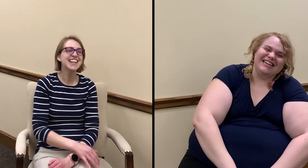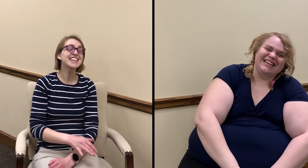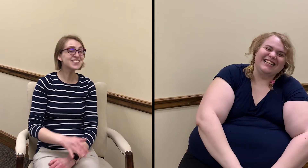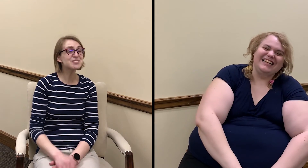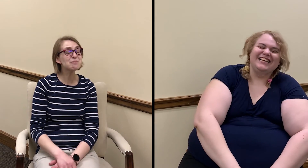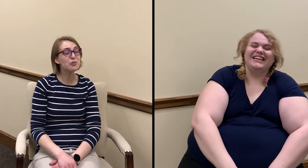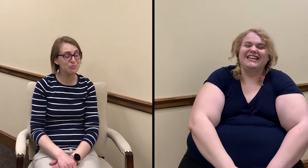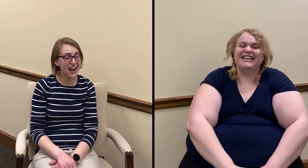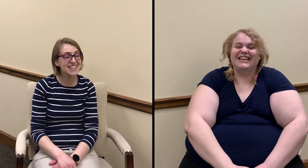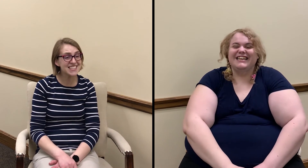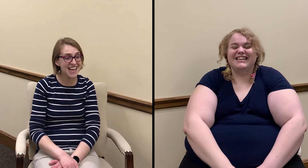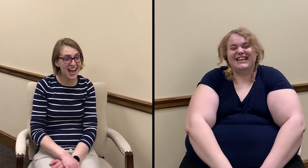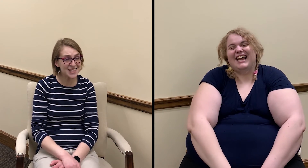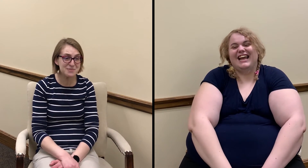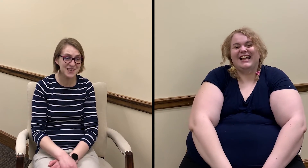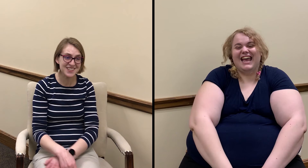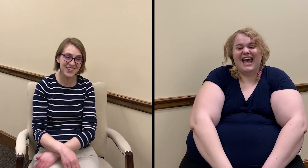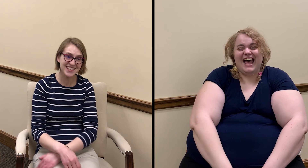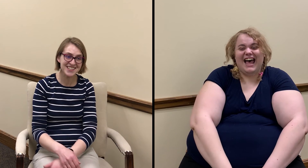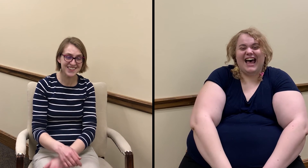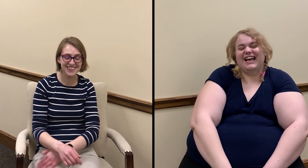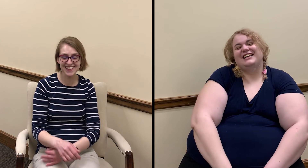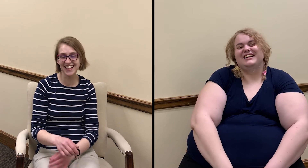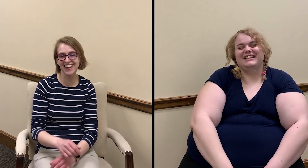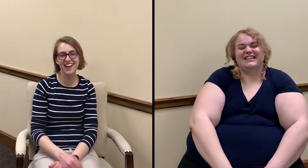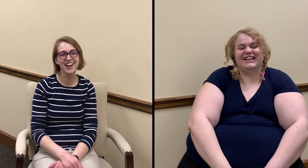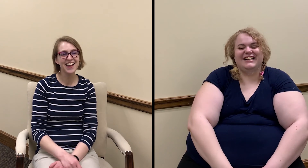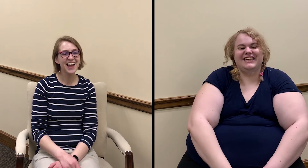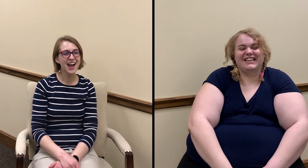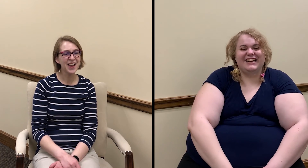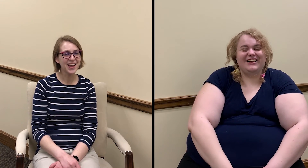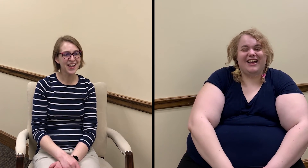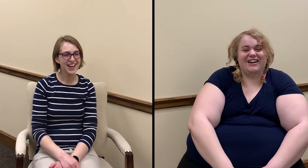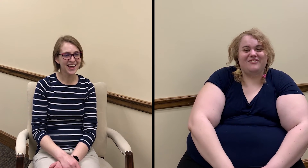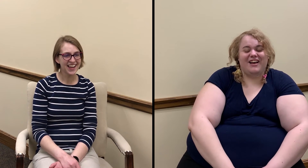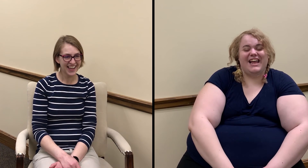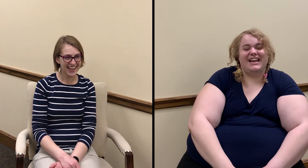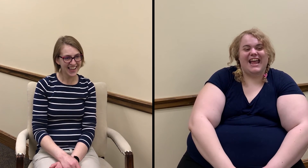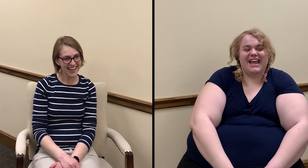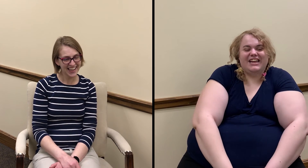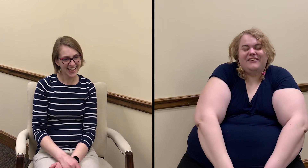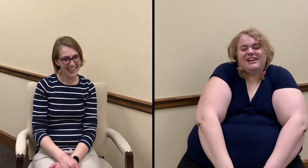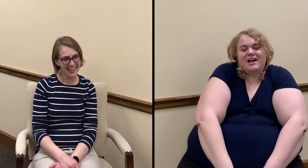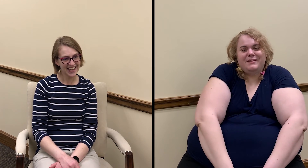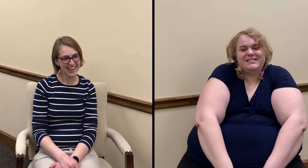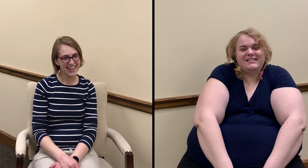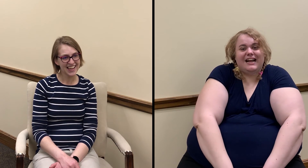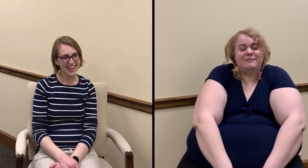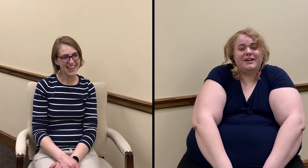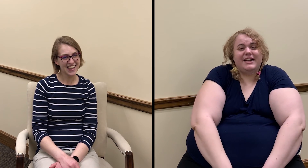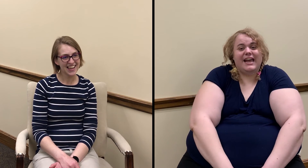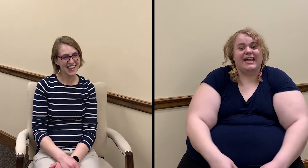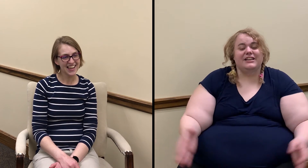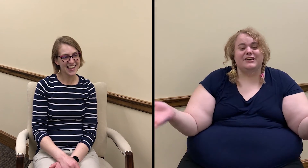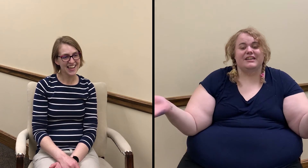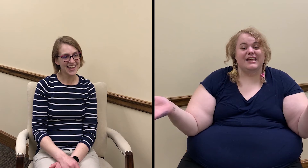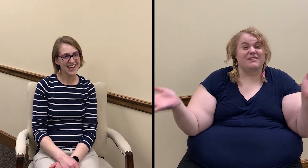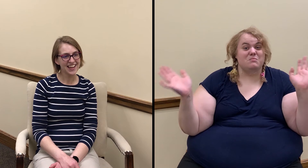These are some great signs, Miss Crystal. They're a lot of fun. And you can come into the library and learn even